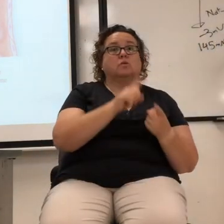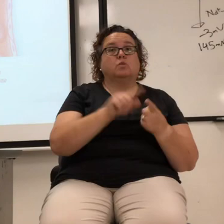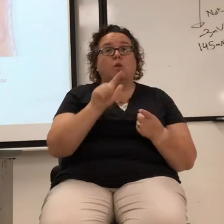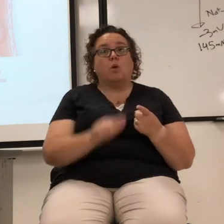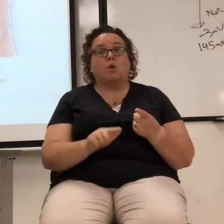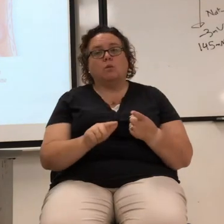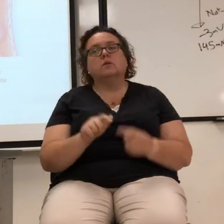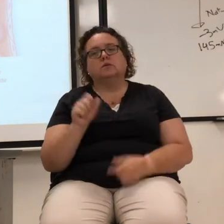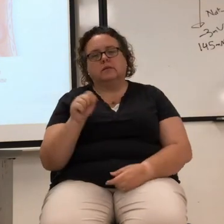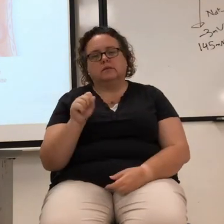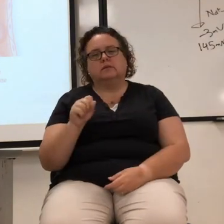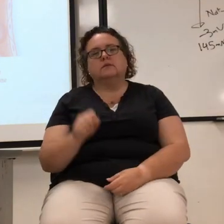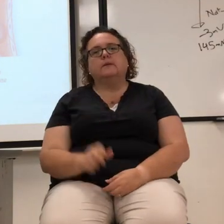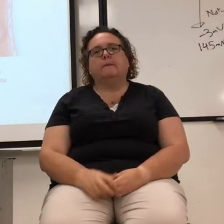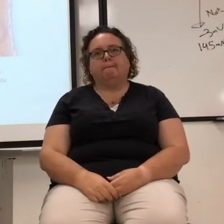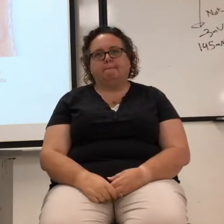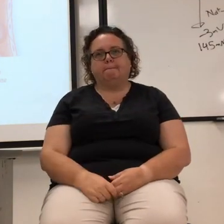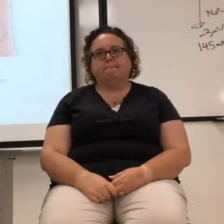145. Yeah.